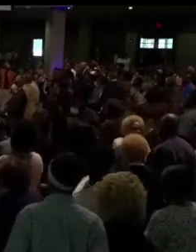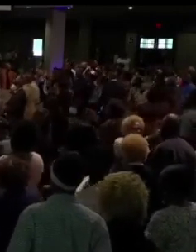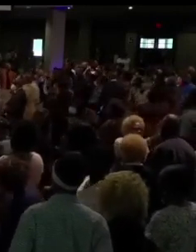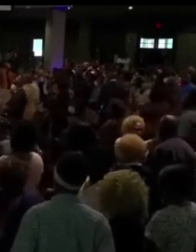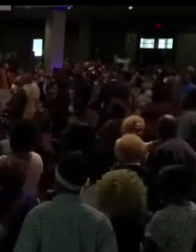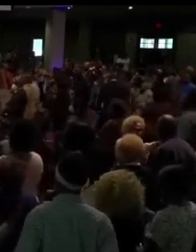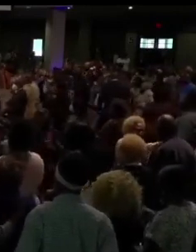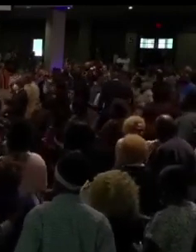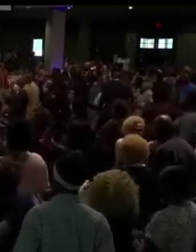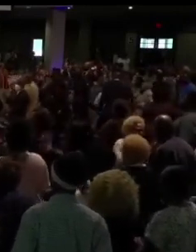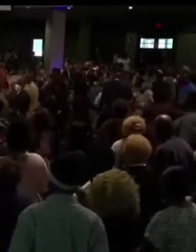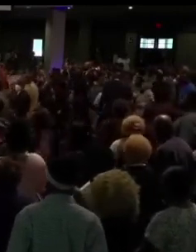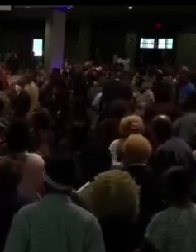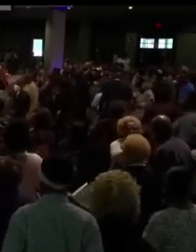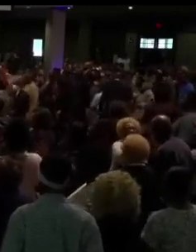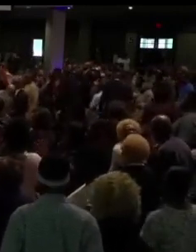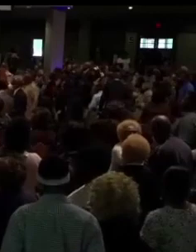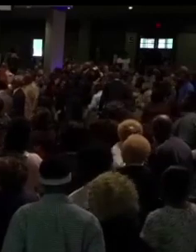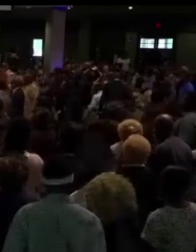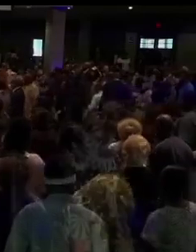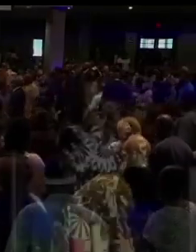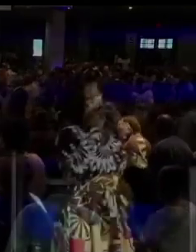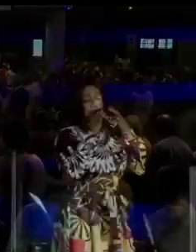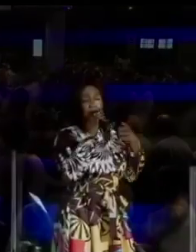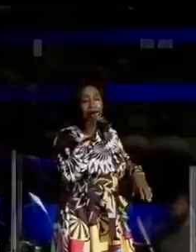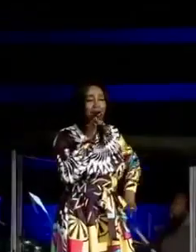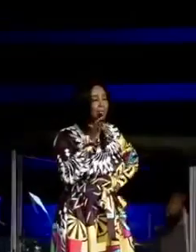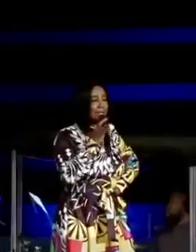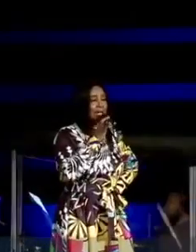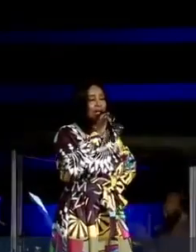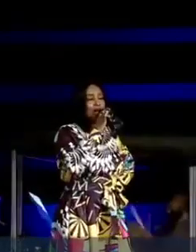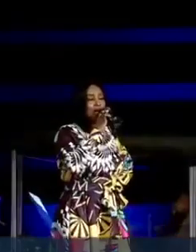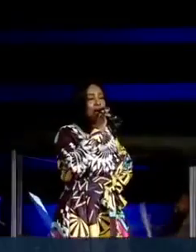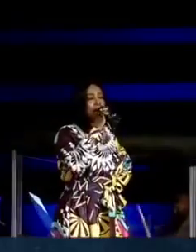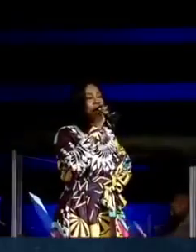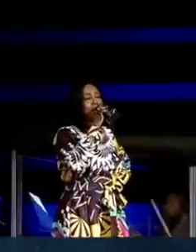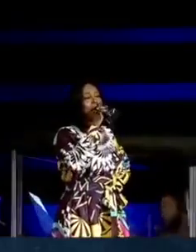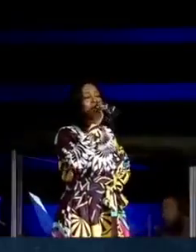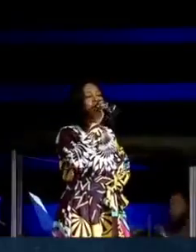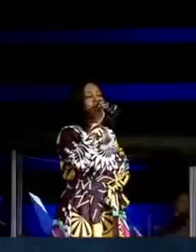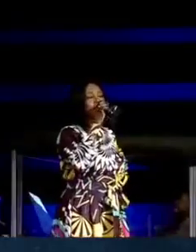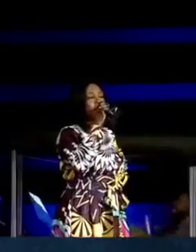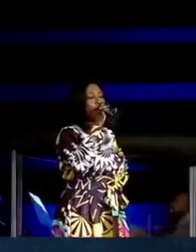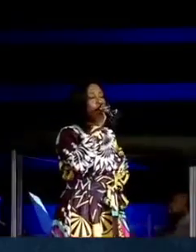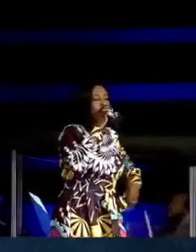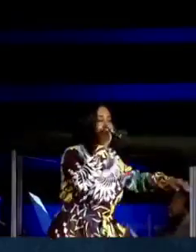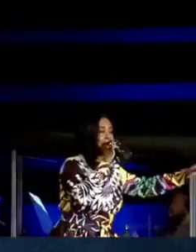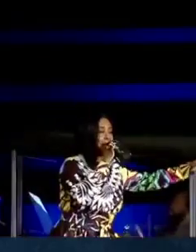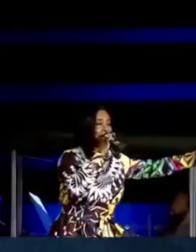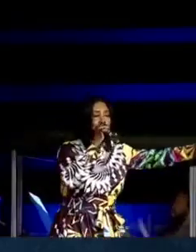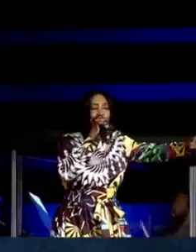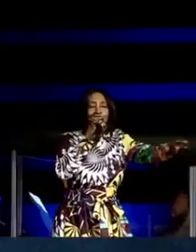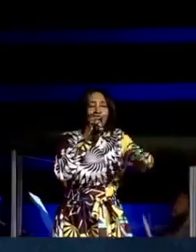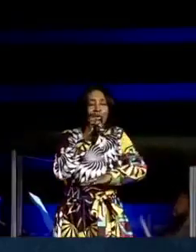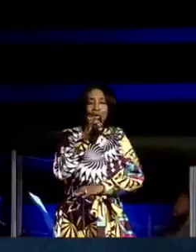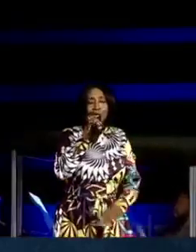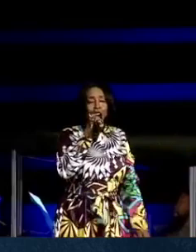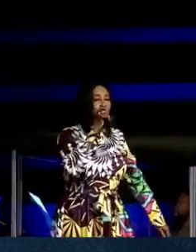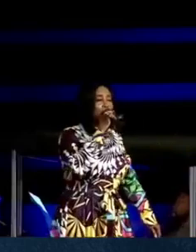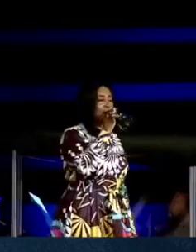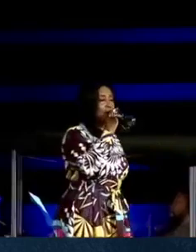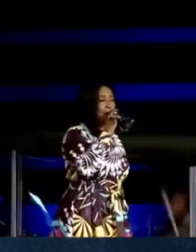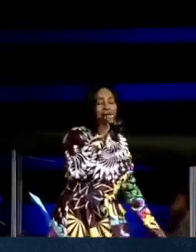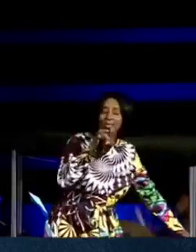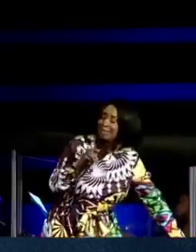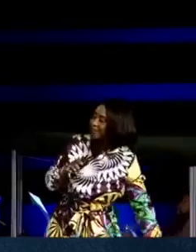on. All over the building. Action. If God didn't kill me in the COVID, He